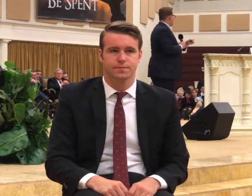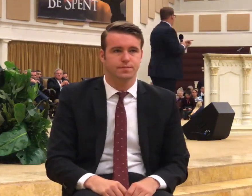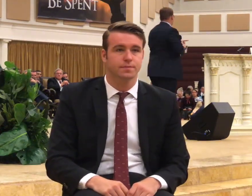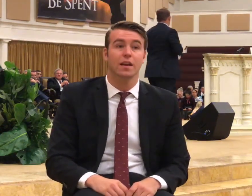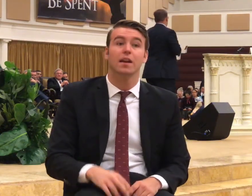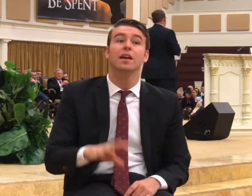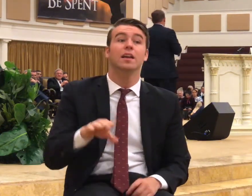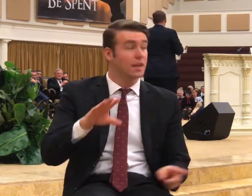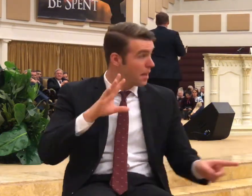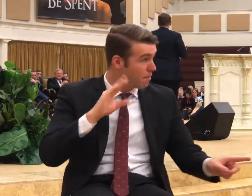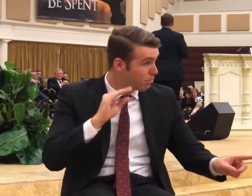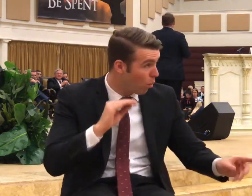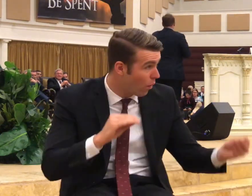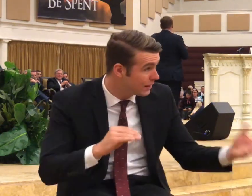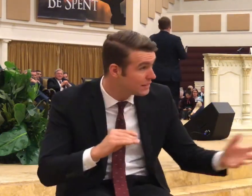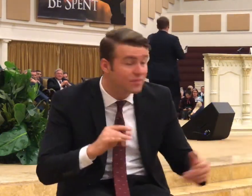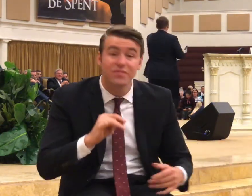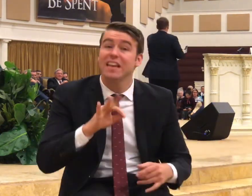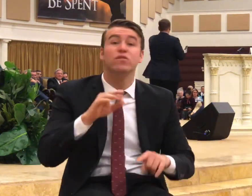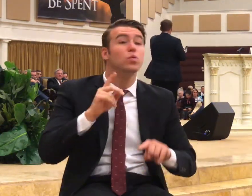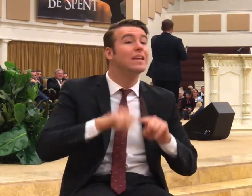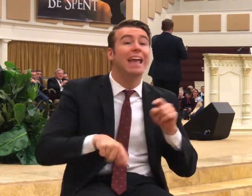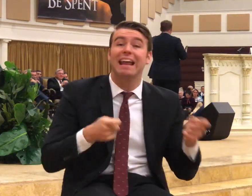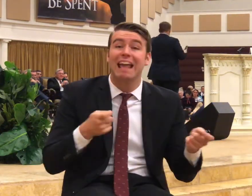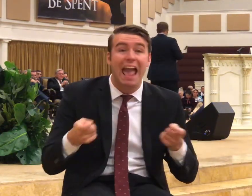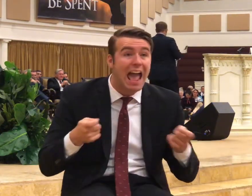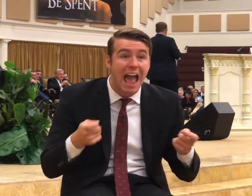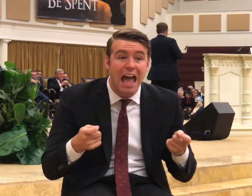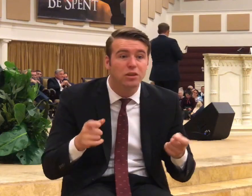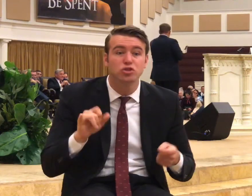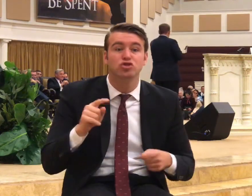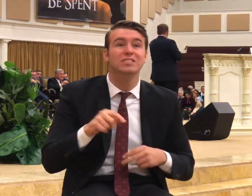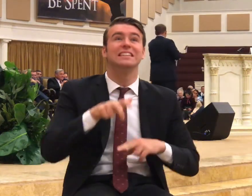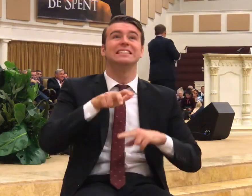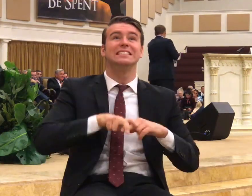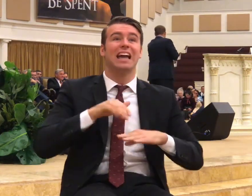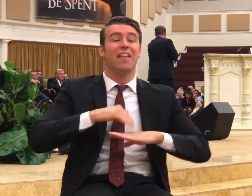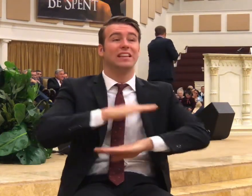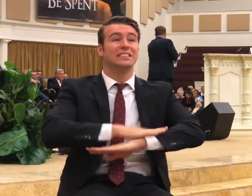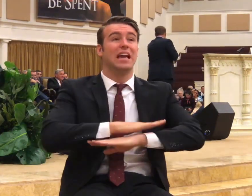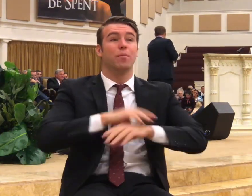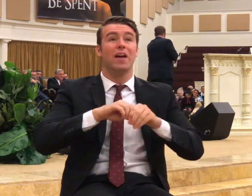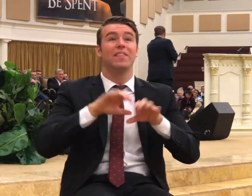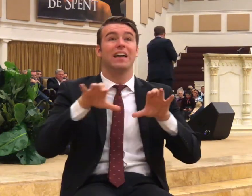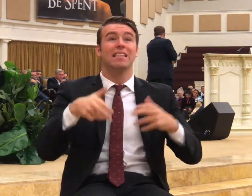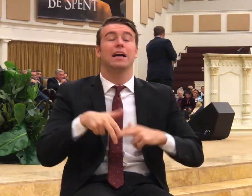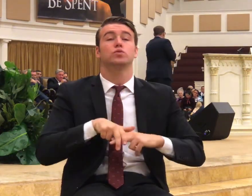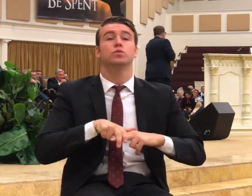And boys, if you can't handle just sitting at the table at the classroom,